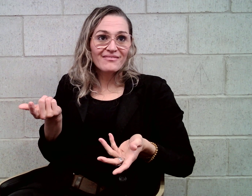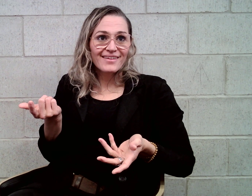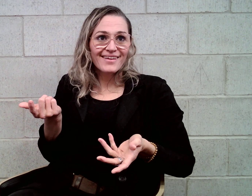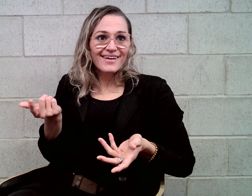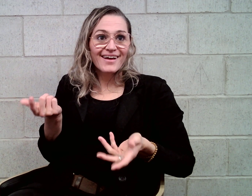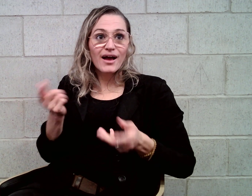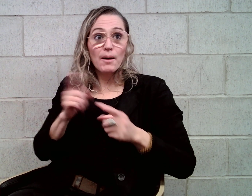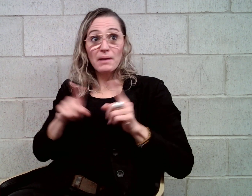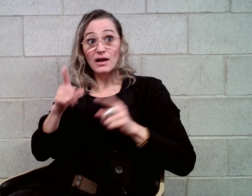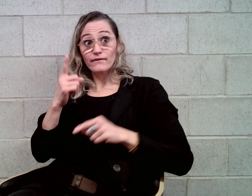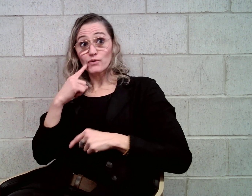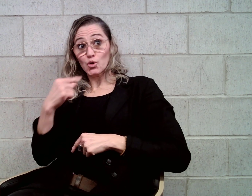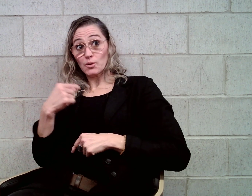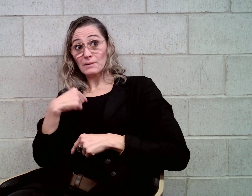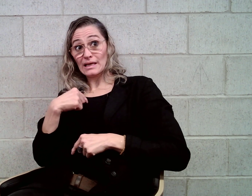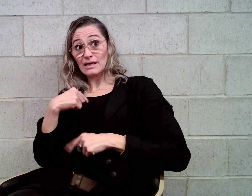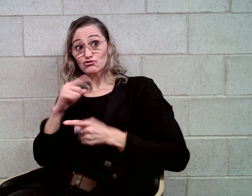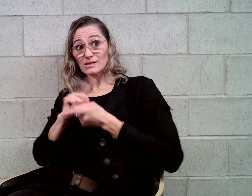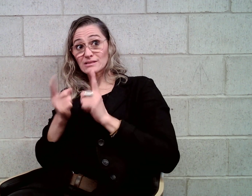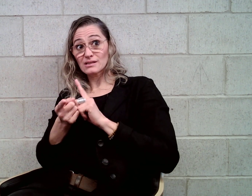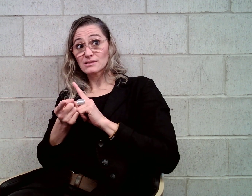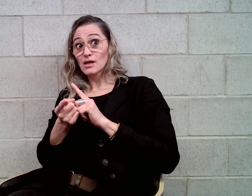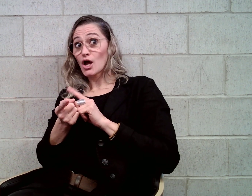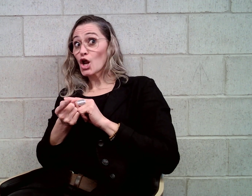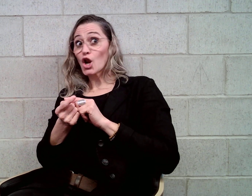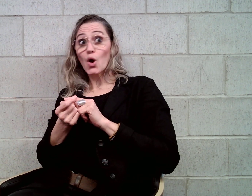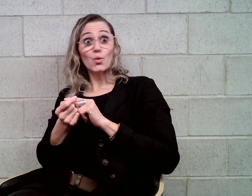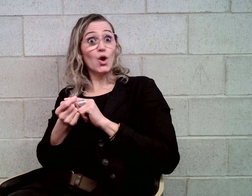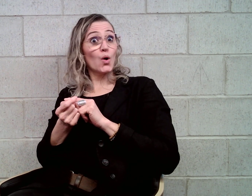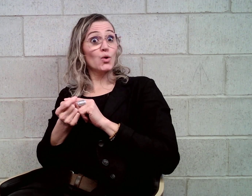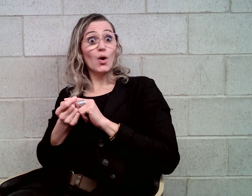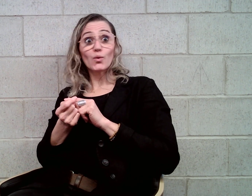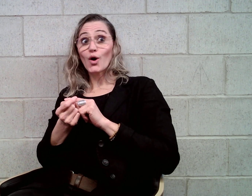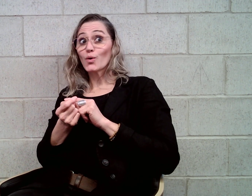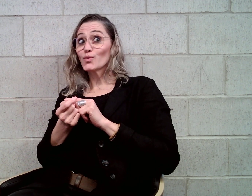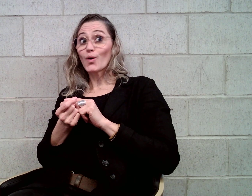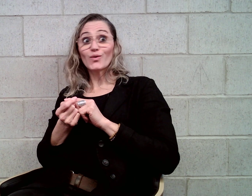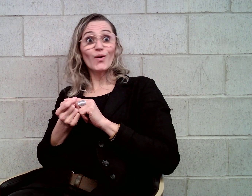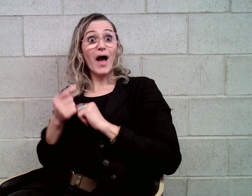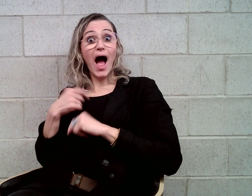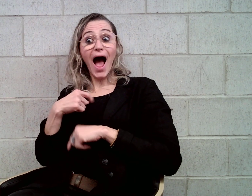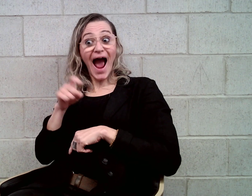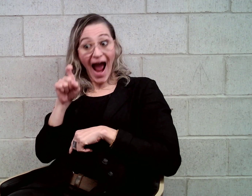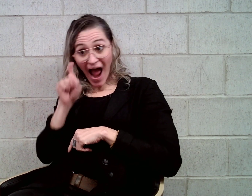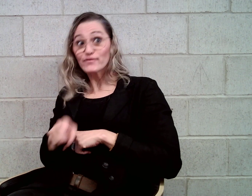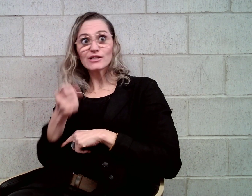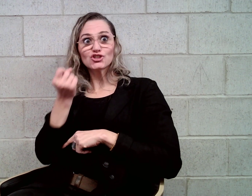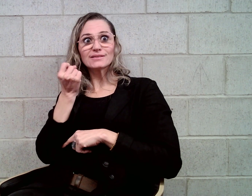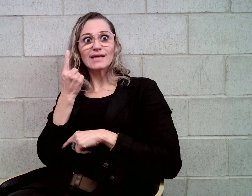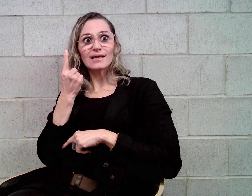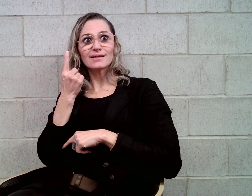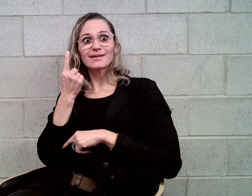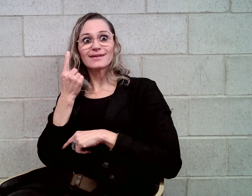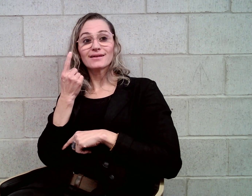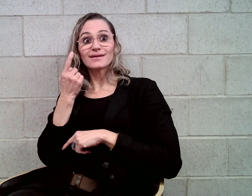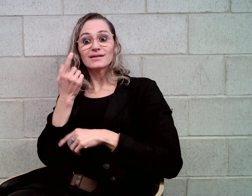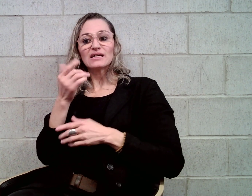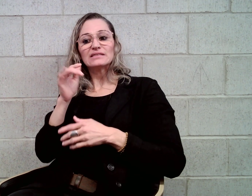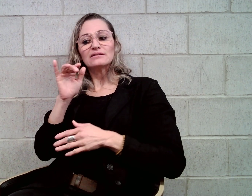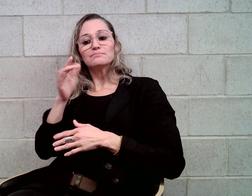actually deliver the lines without fully understanding them, which is not something which is available to me, because I have to translate it before I